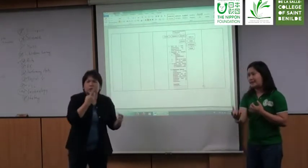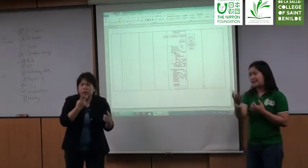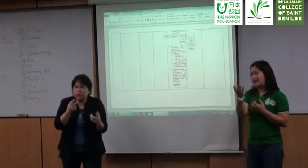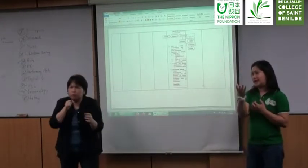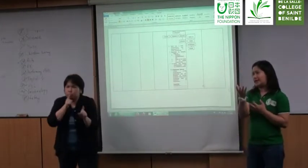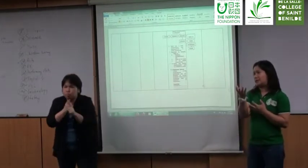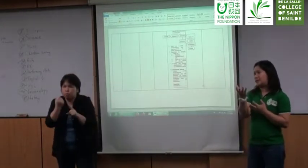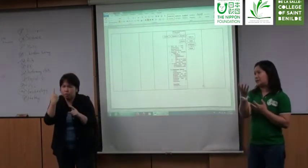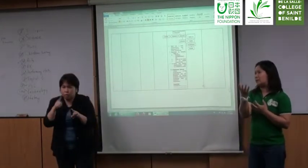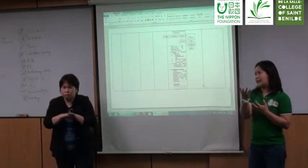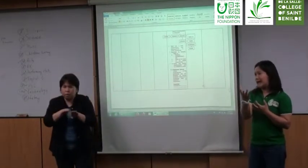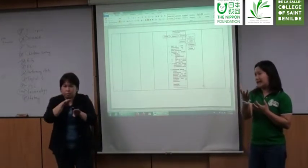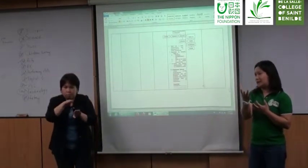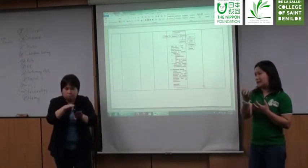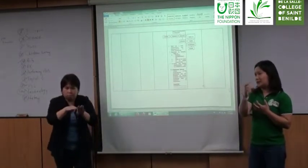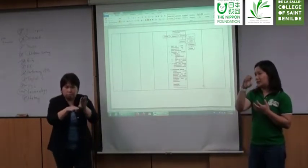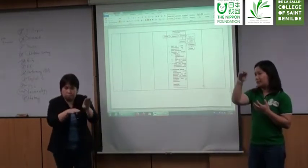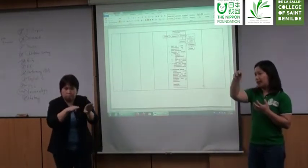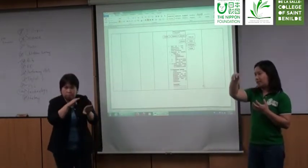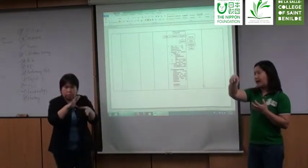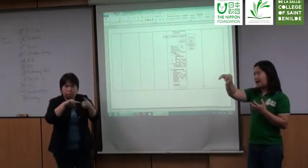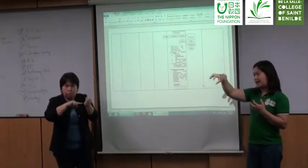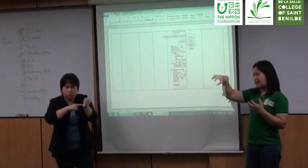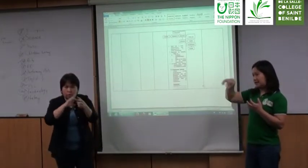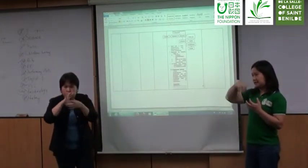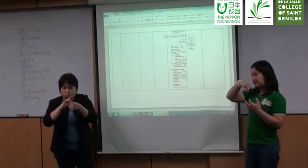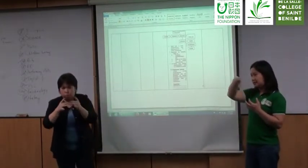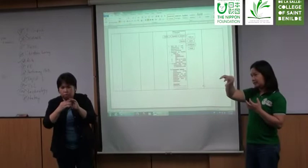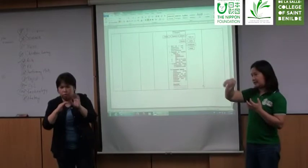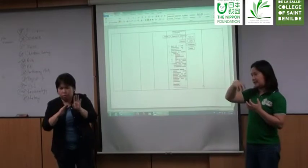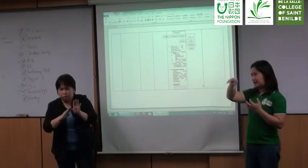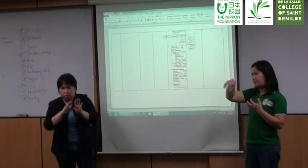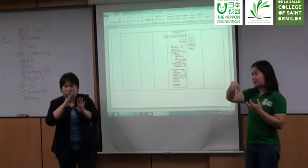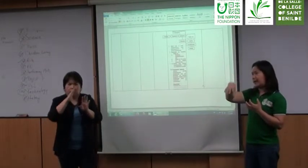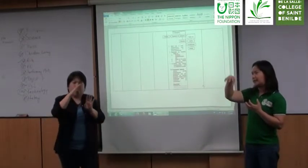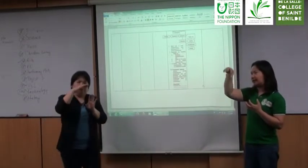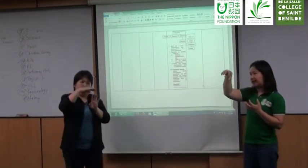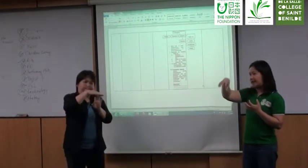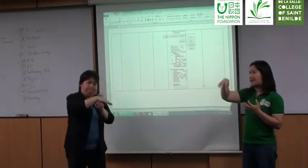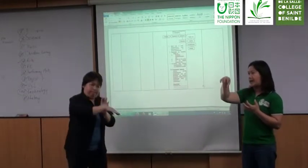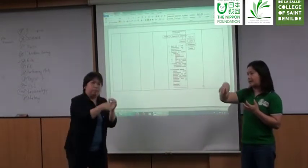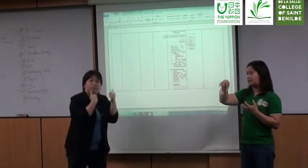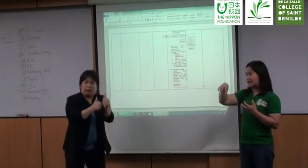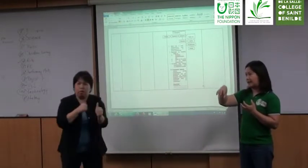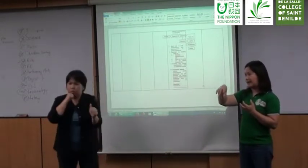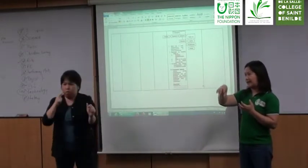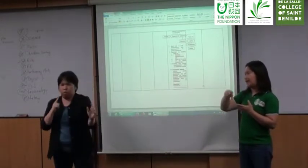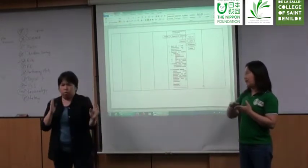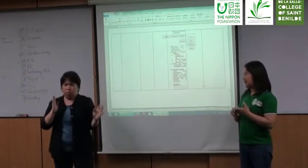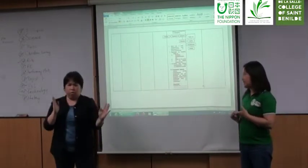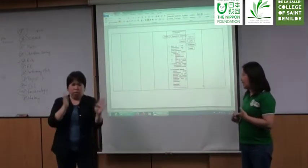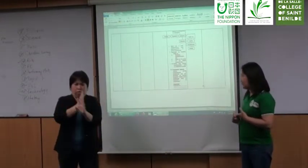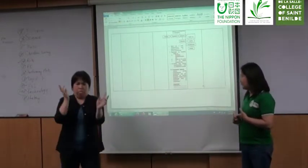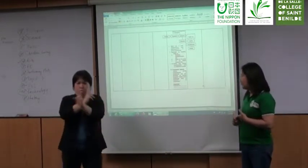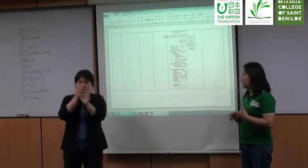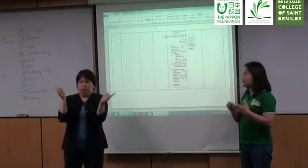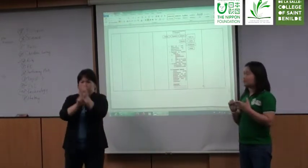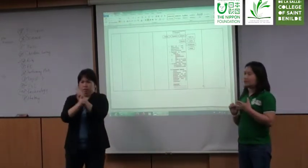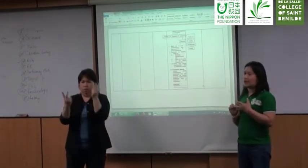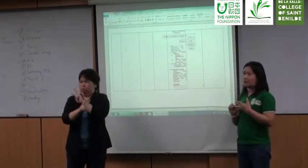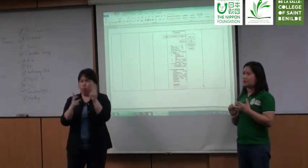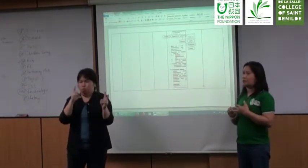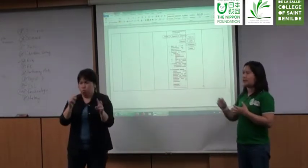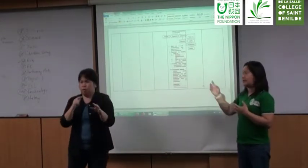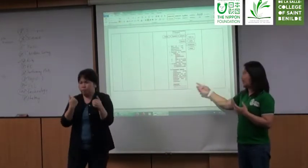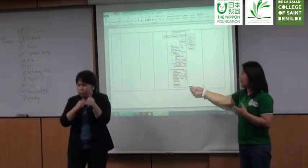pa nakita yung katunggalian o yung bakay ng importante, kailangan malaman sa estudyante. And then after that, pwede